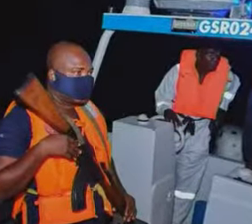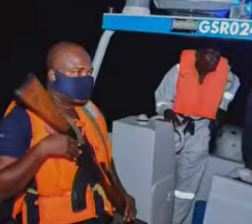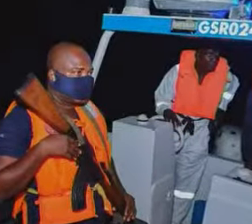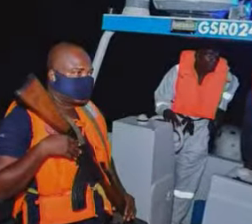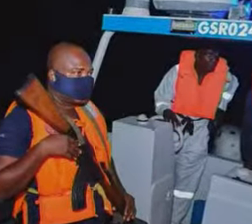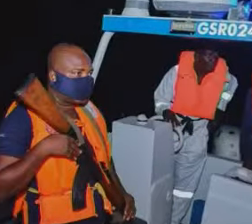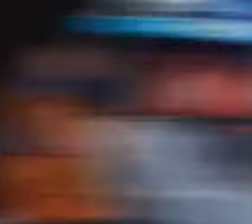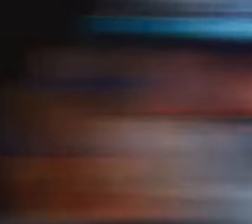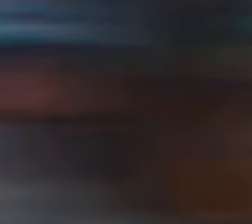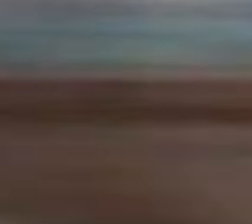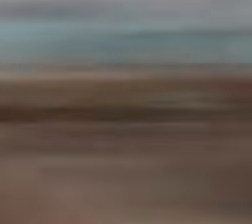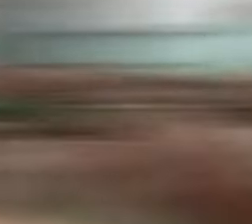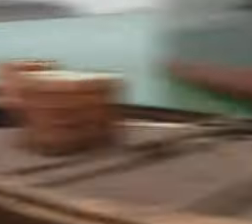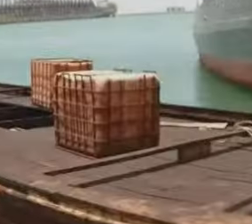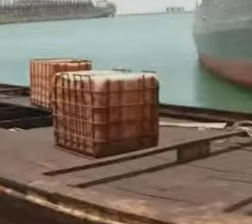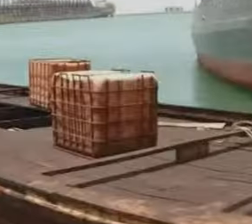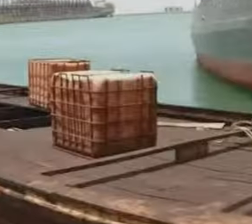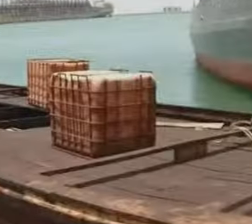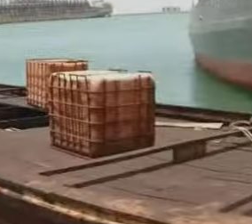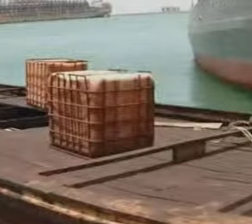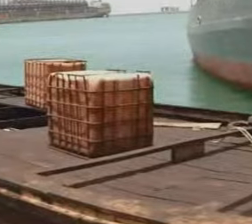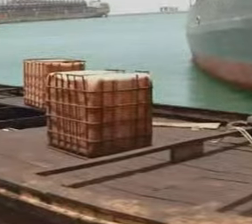safest in the sub-region.